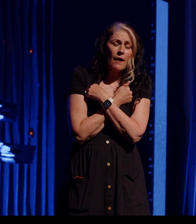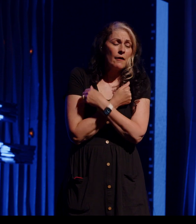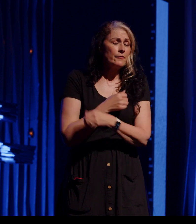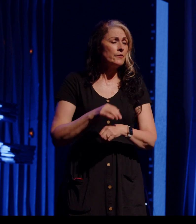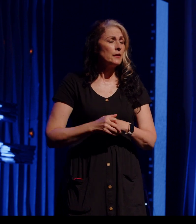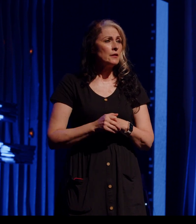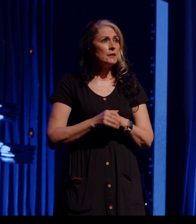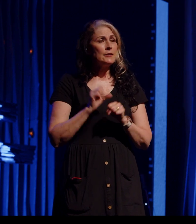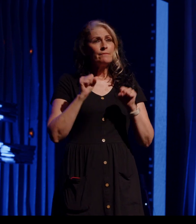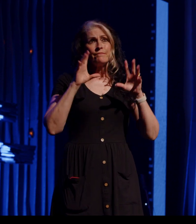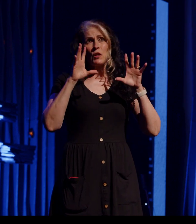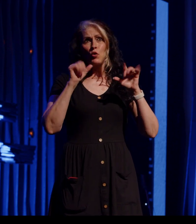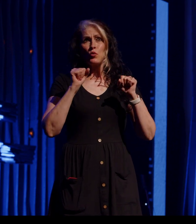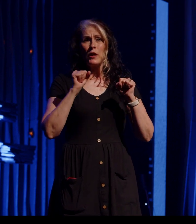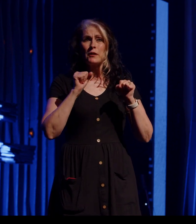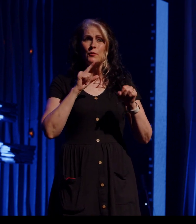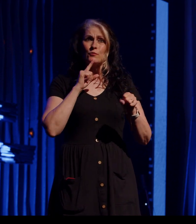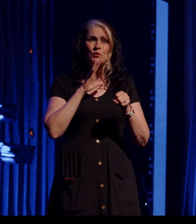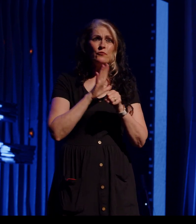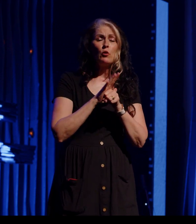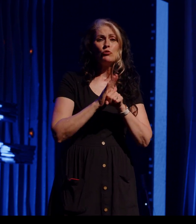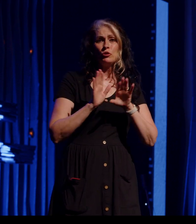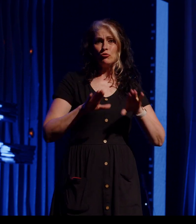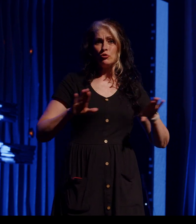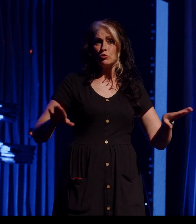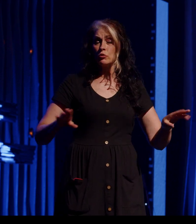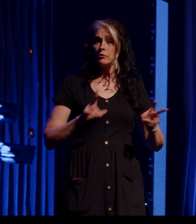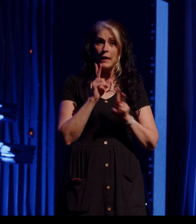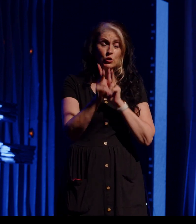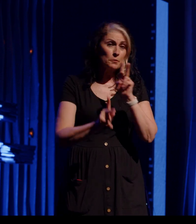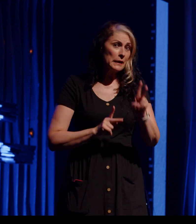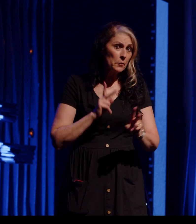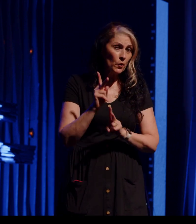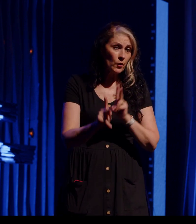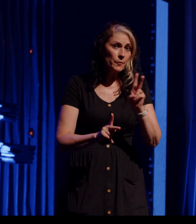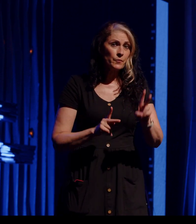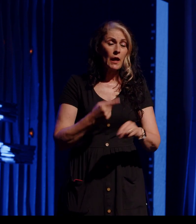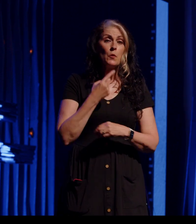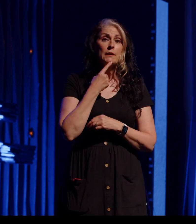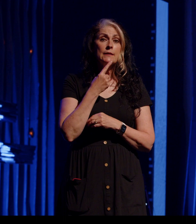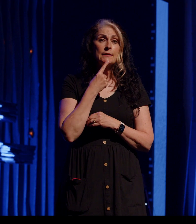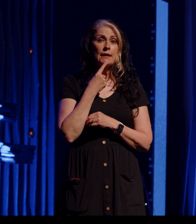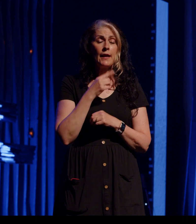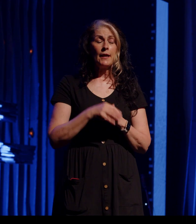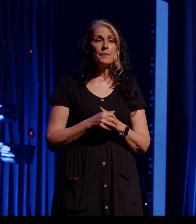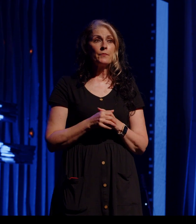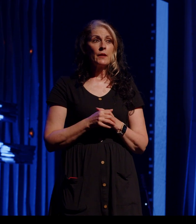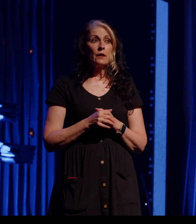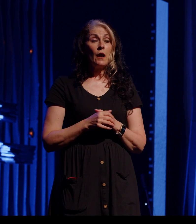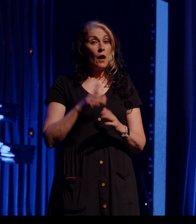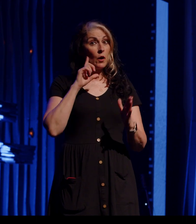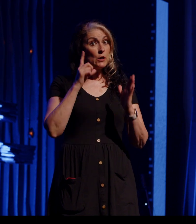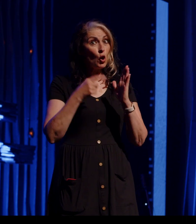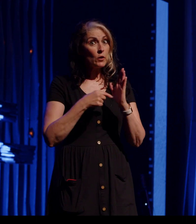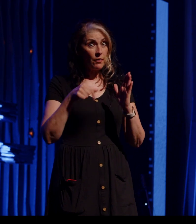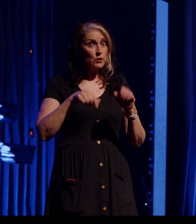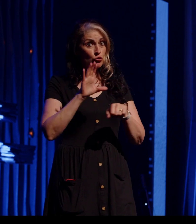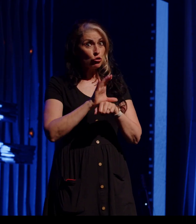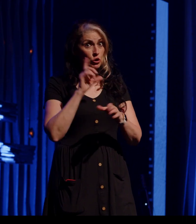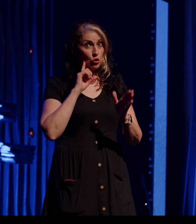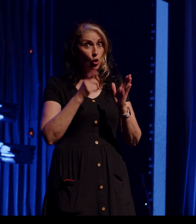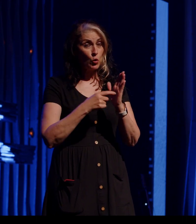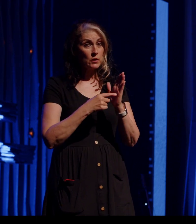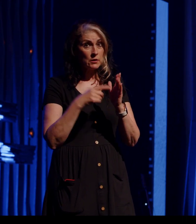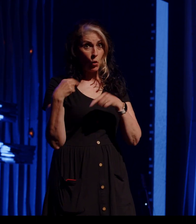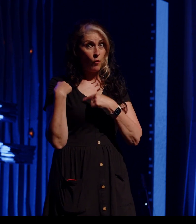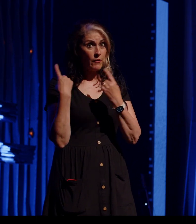incredible devotion to children and to people. And I want to say it hasn't gone unnoticed by our church over the